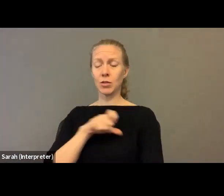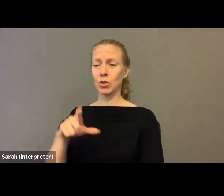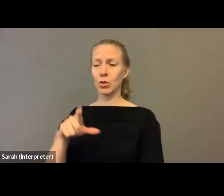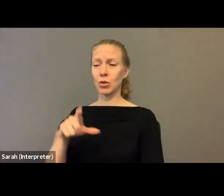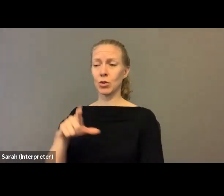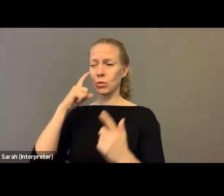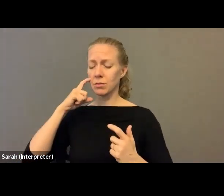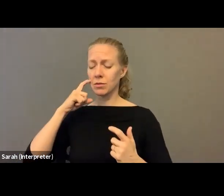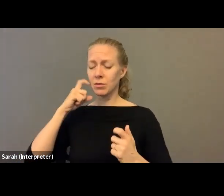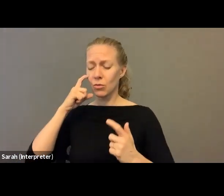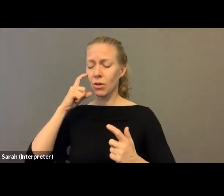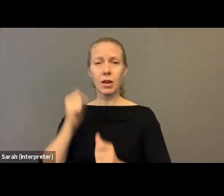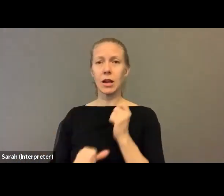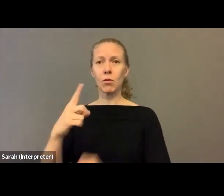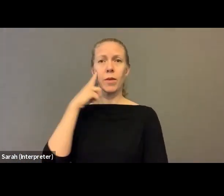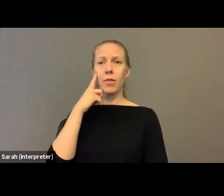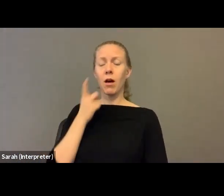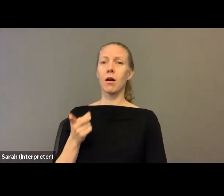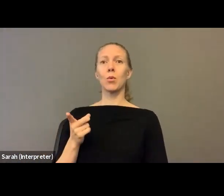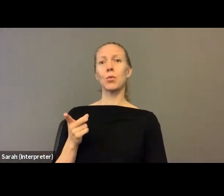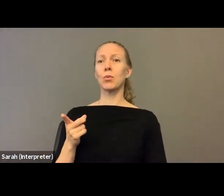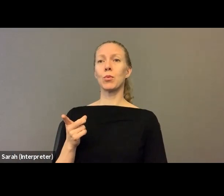thought this was,